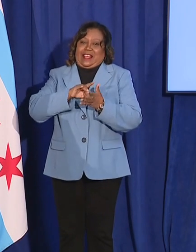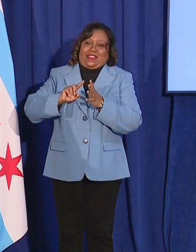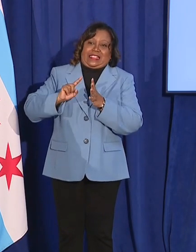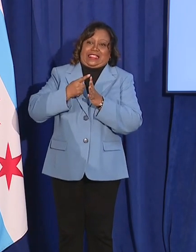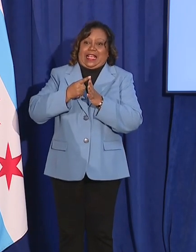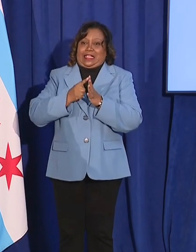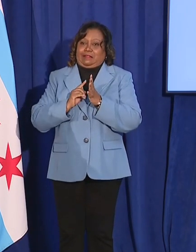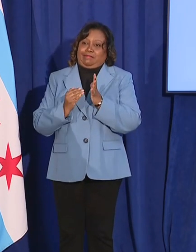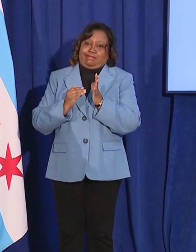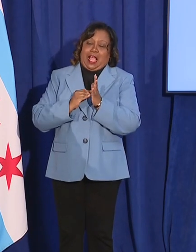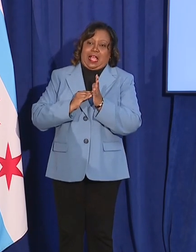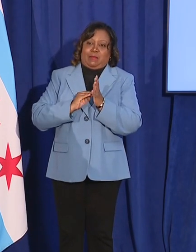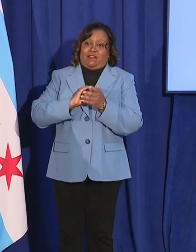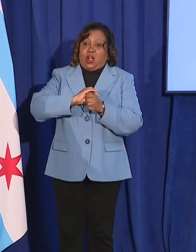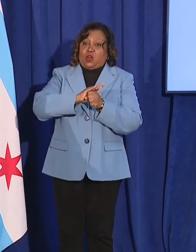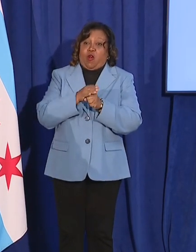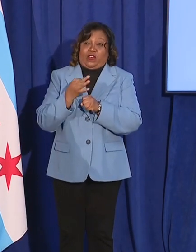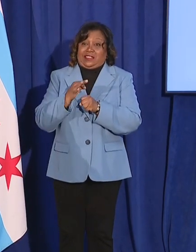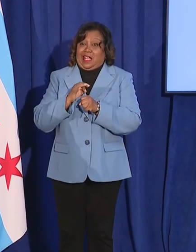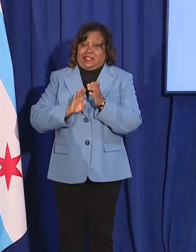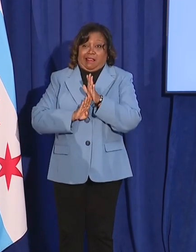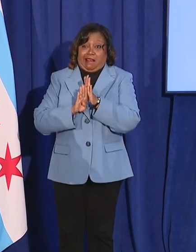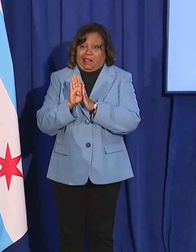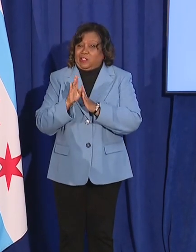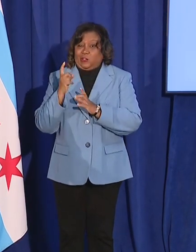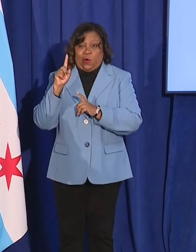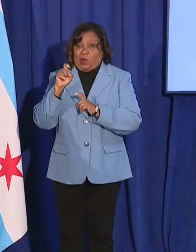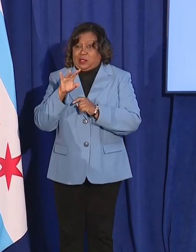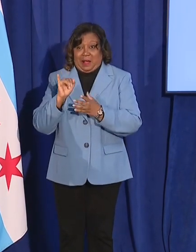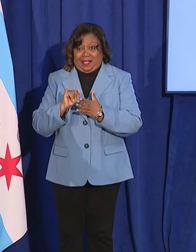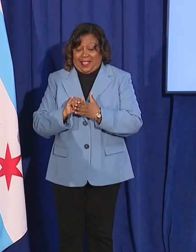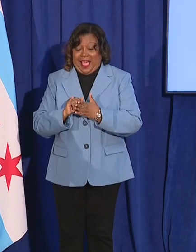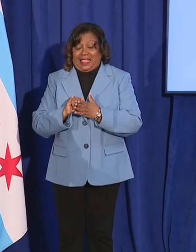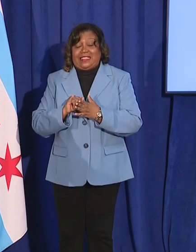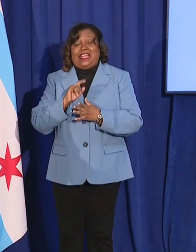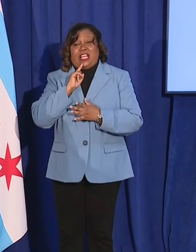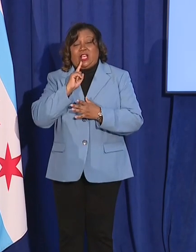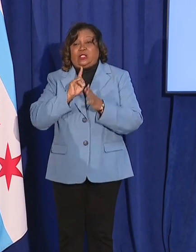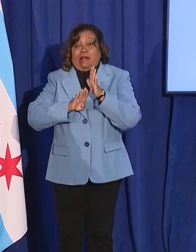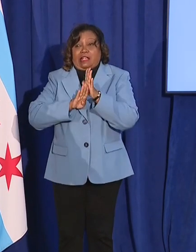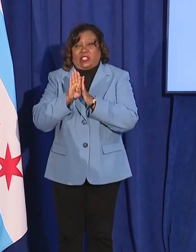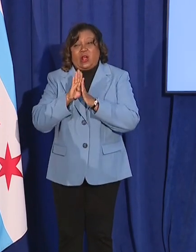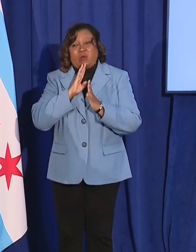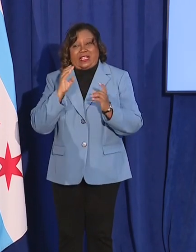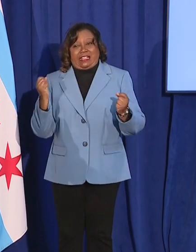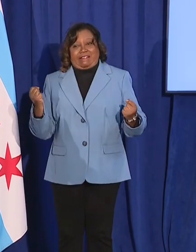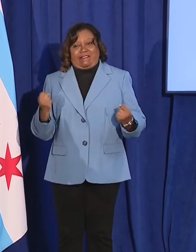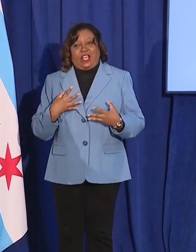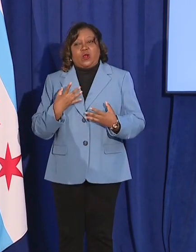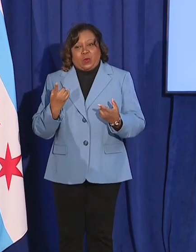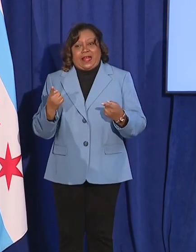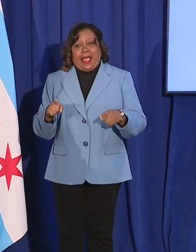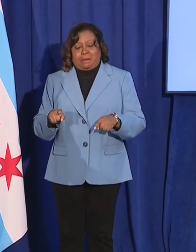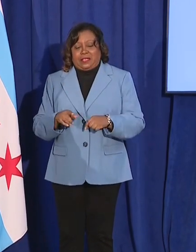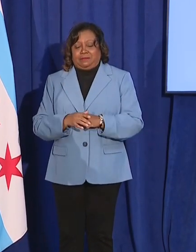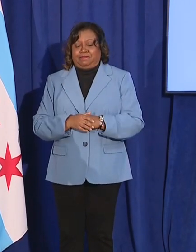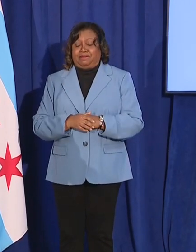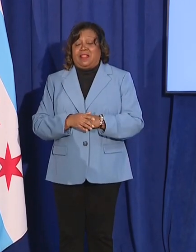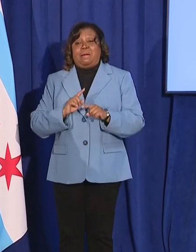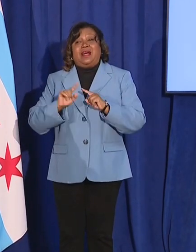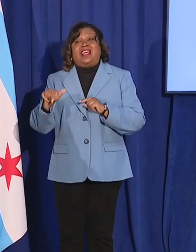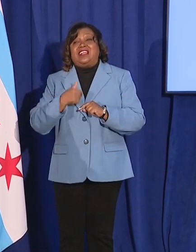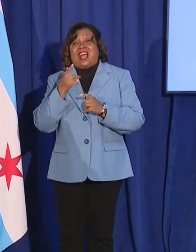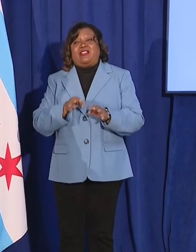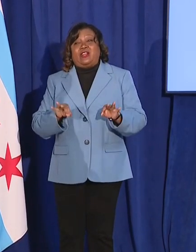second surge of COVID-19. There's no question about that. And it is the surge that we feared would happen. And yet